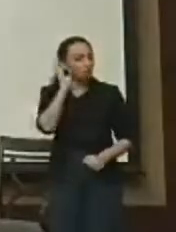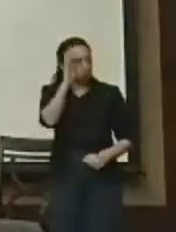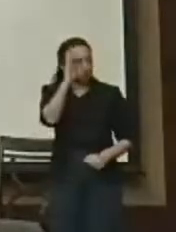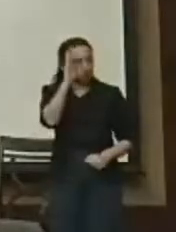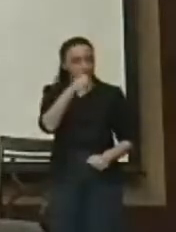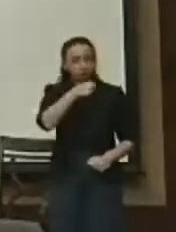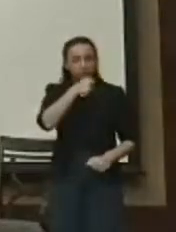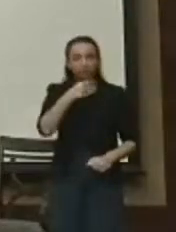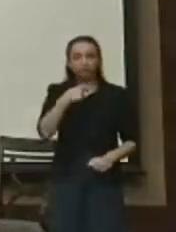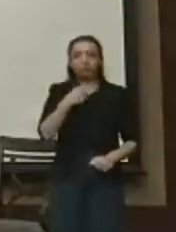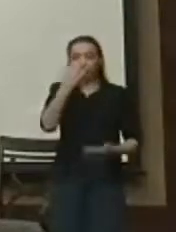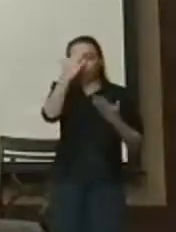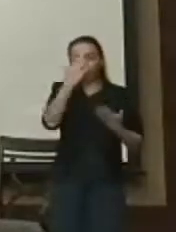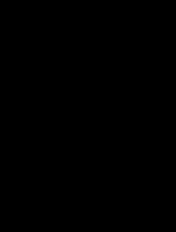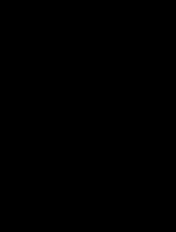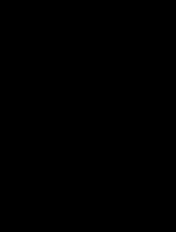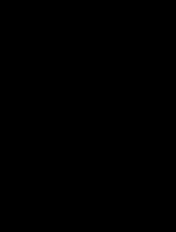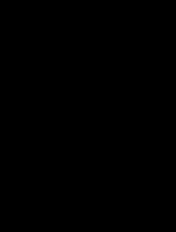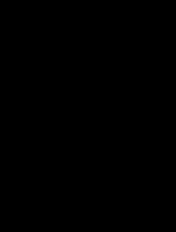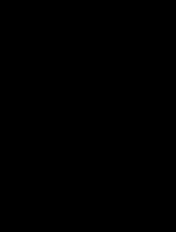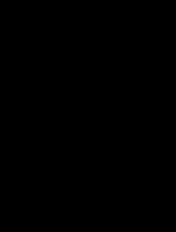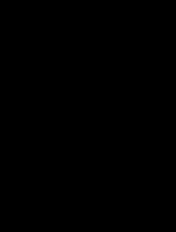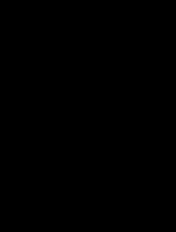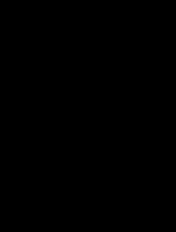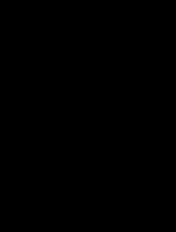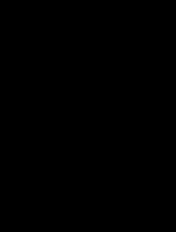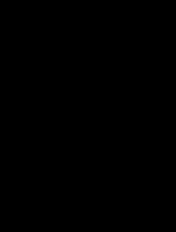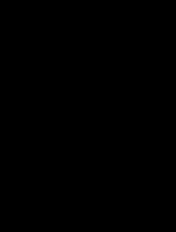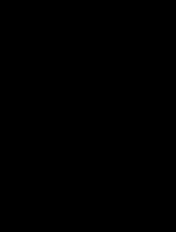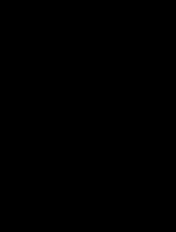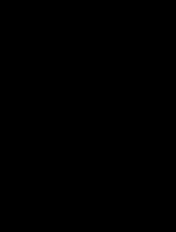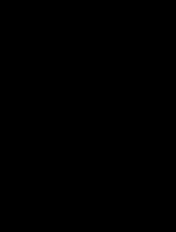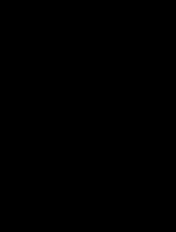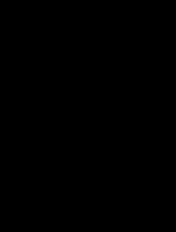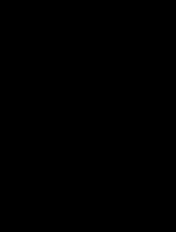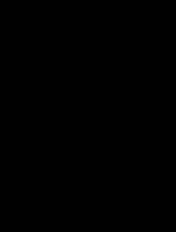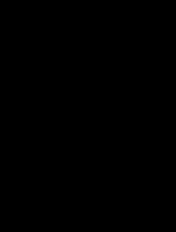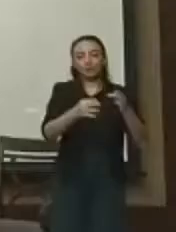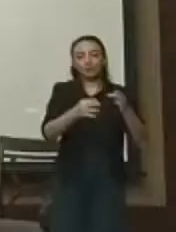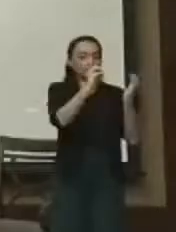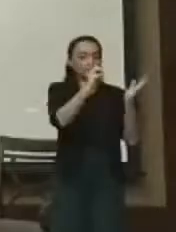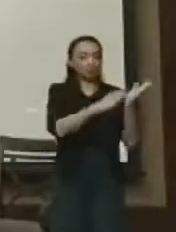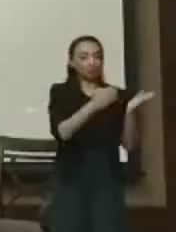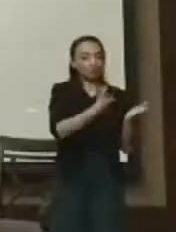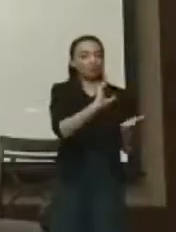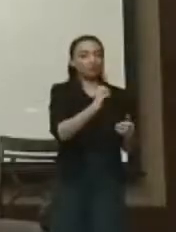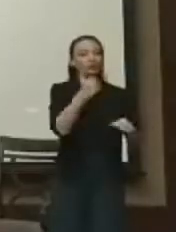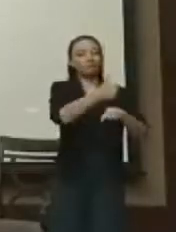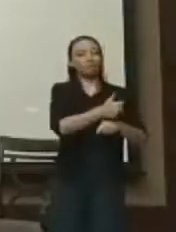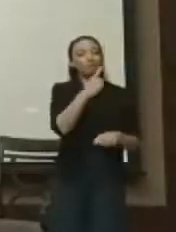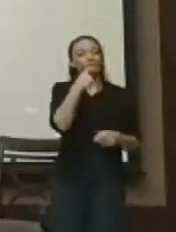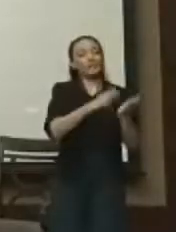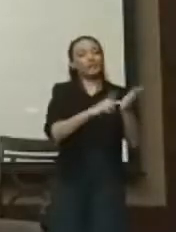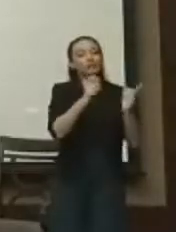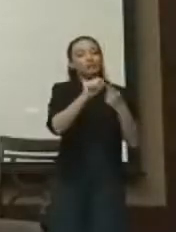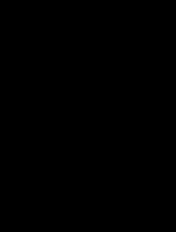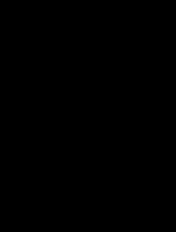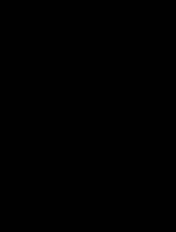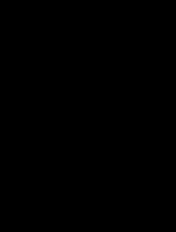Honorable Justice S.R. Bhatt, Mr. Soumittal, Chairman,